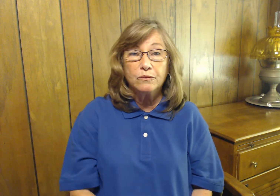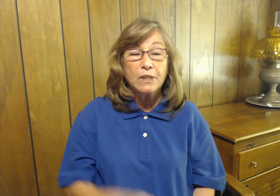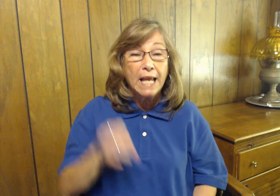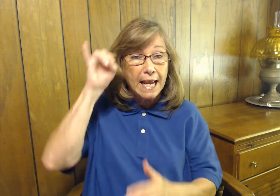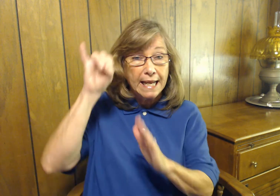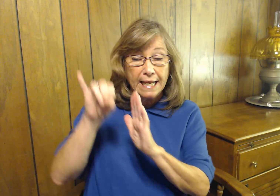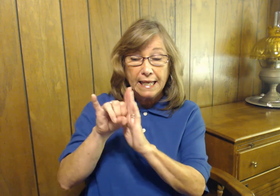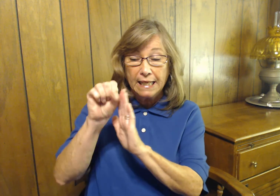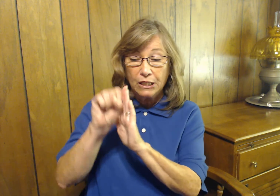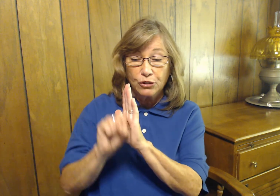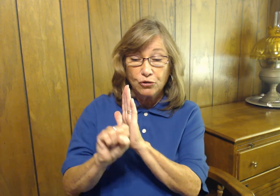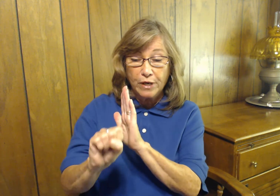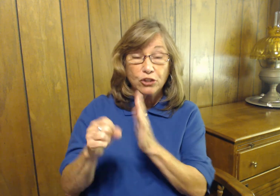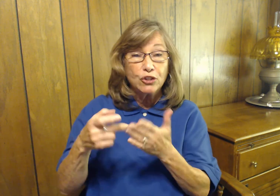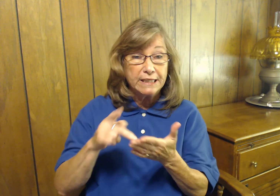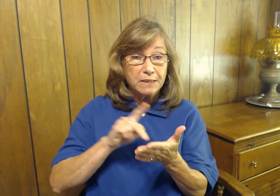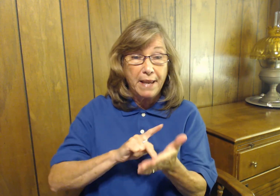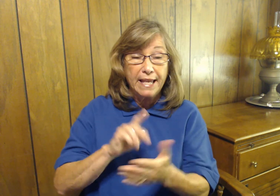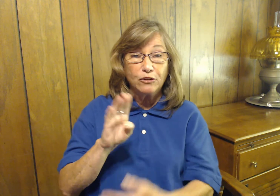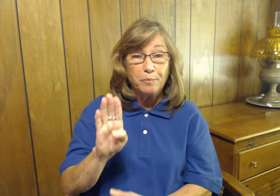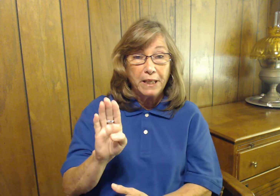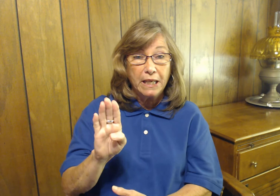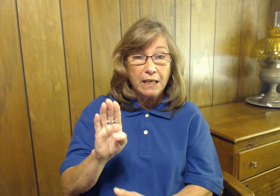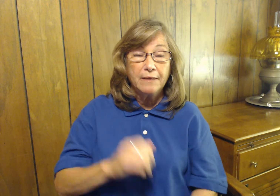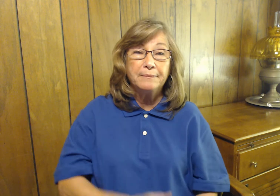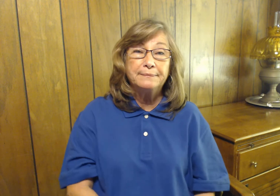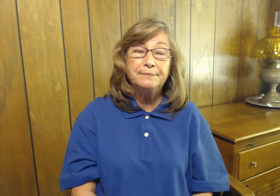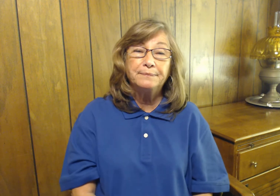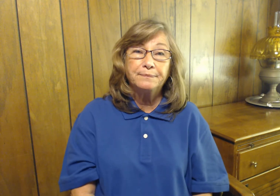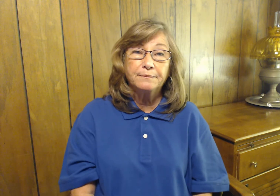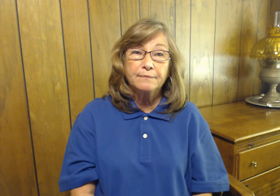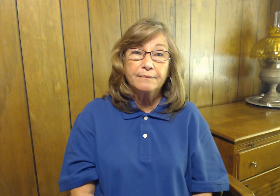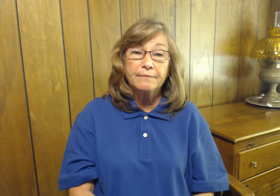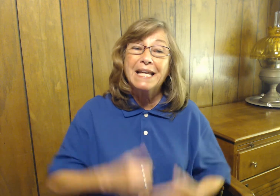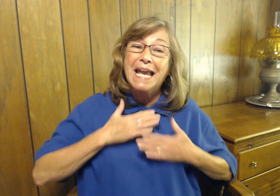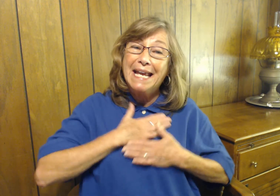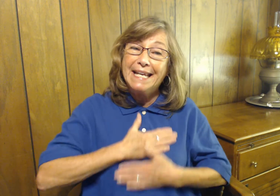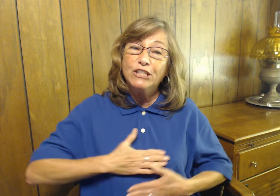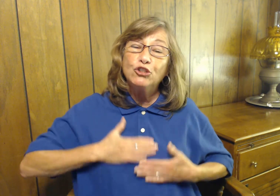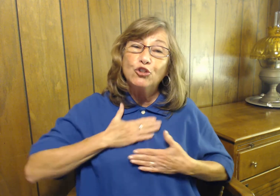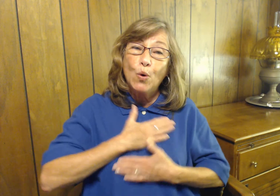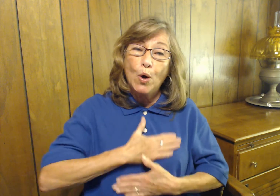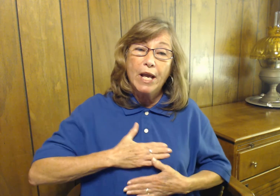page B enjoy enjoy